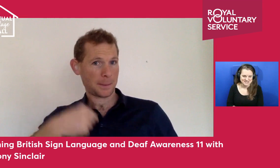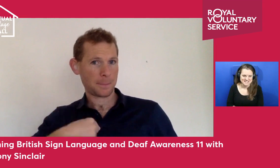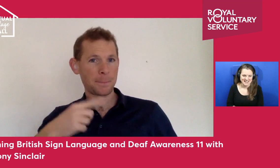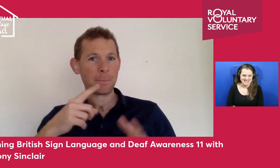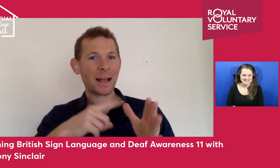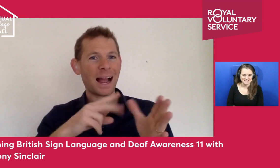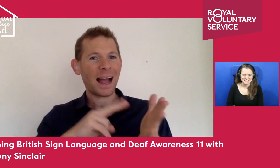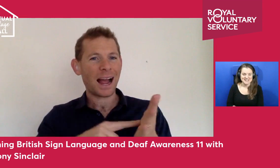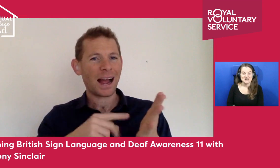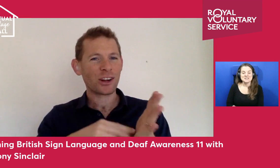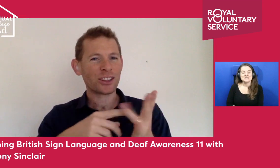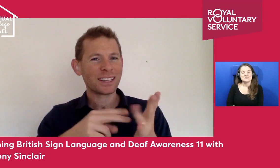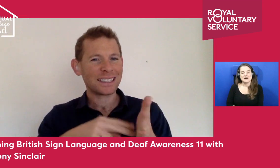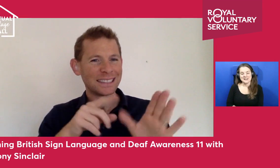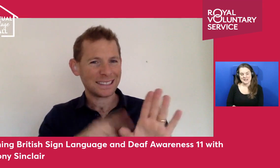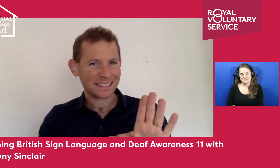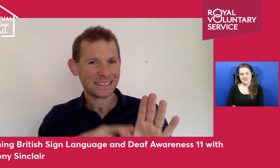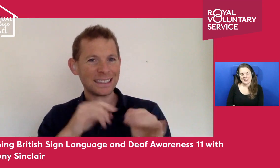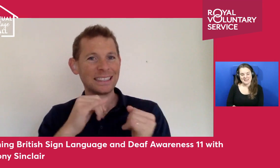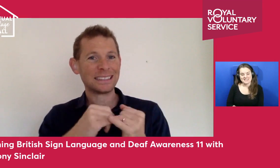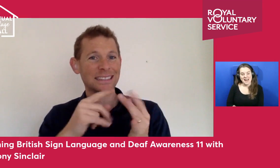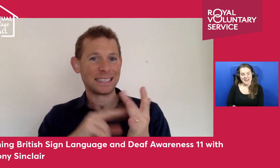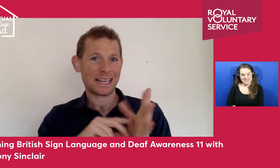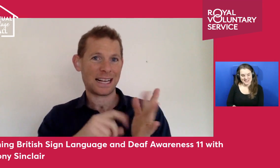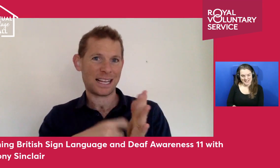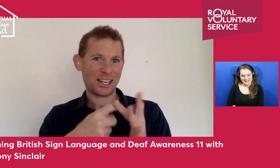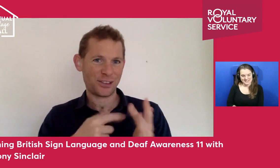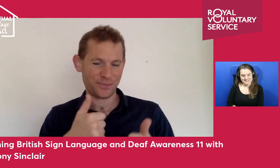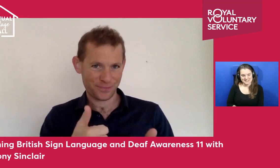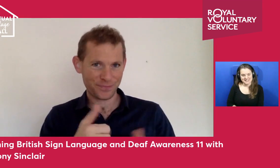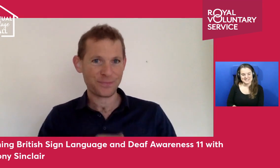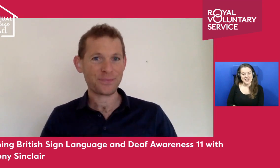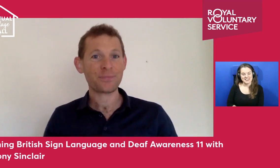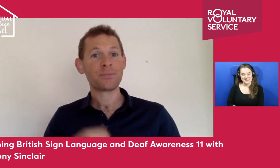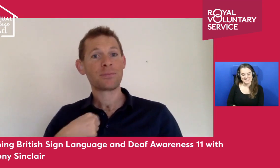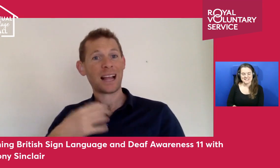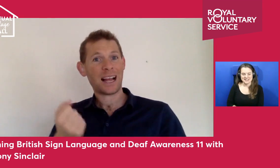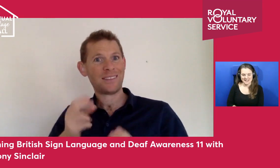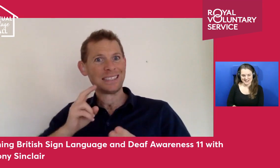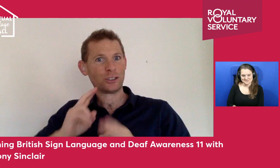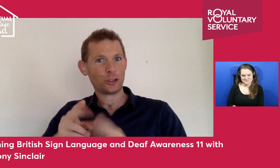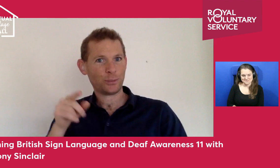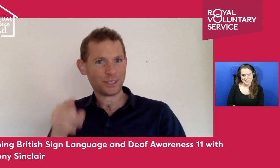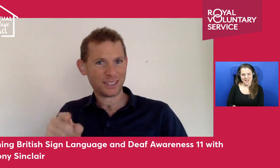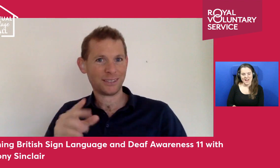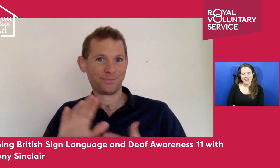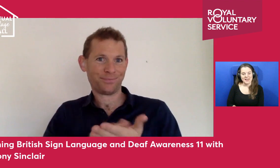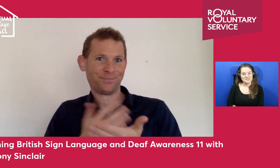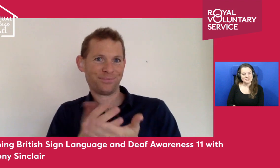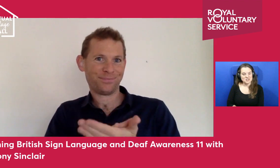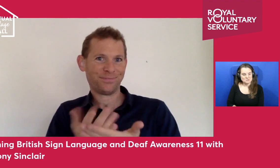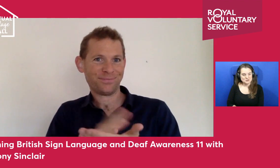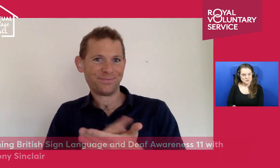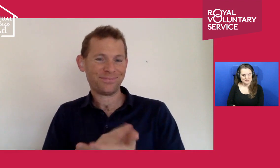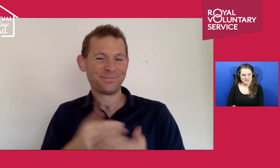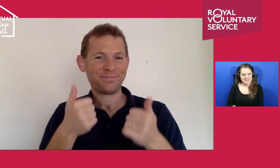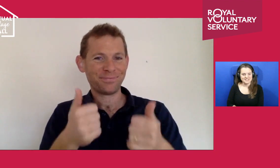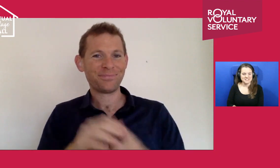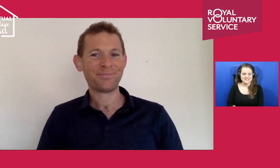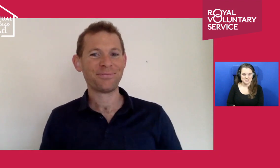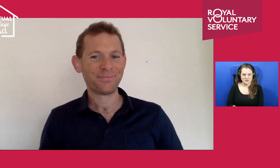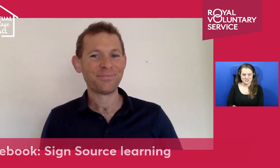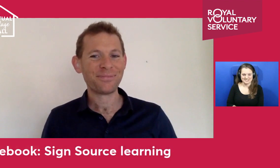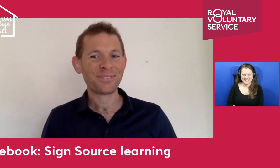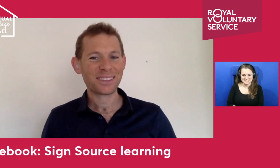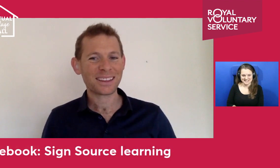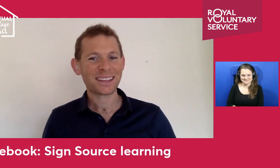sign language together. So my name is Anthony. It's Anthony Sinclair. And I have an interpreter with me, and